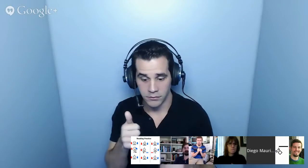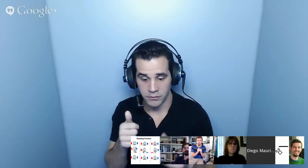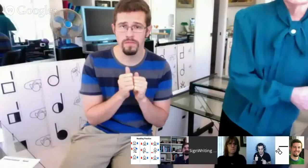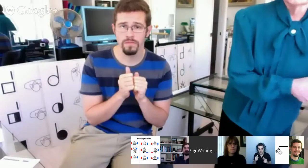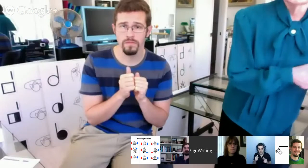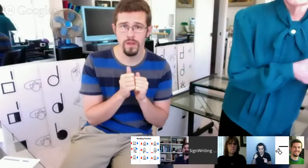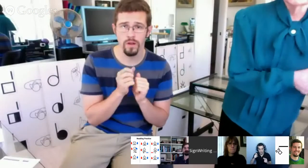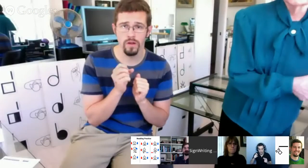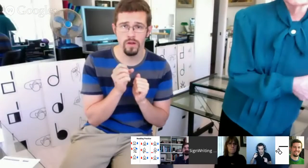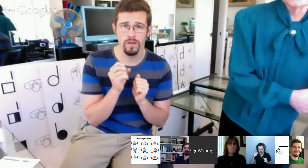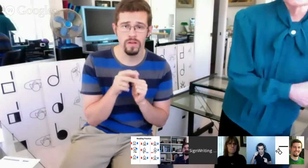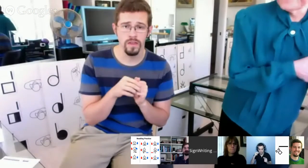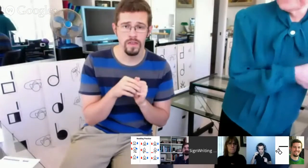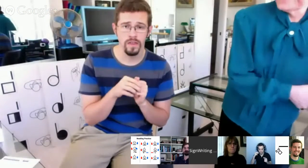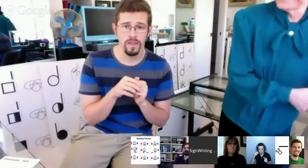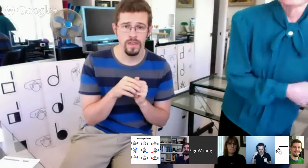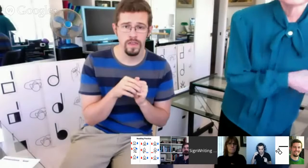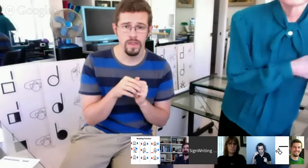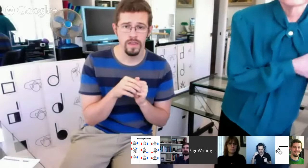Yeah, you need to make it louder.